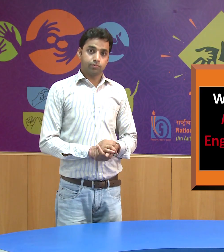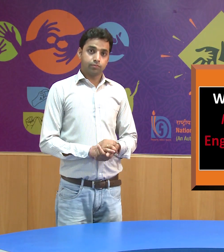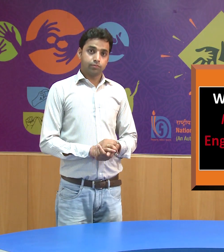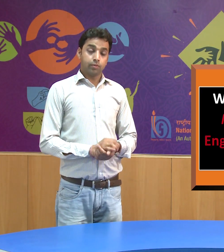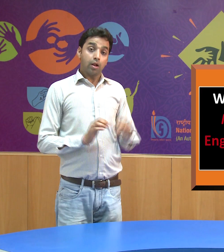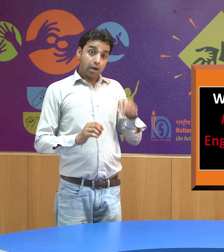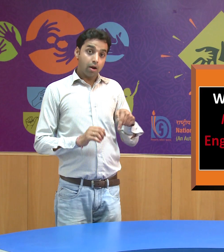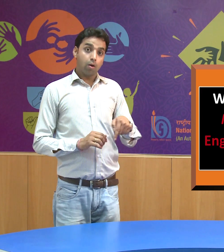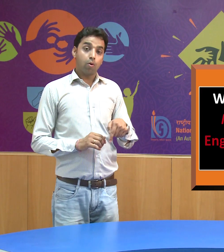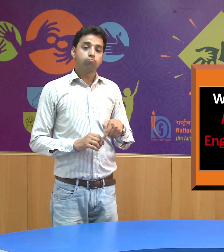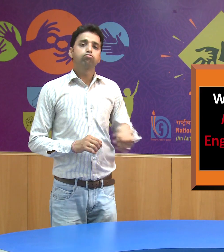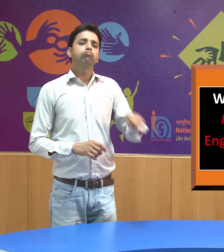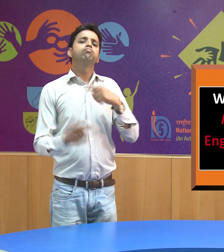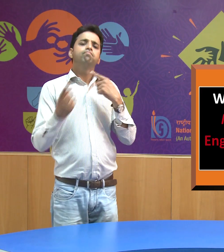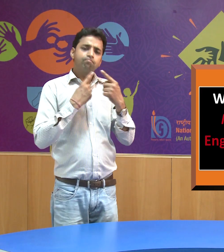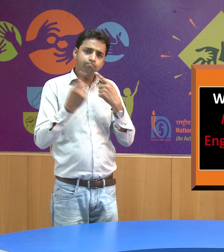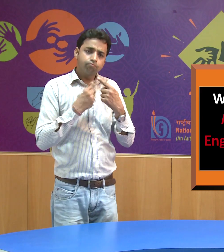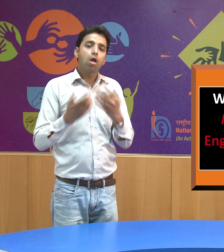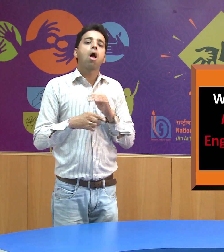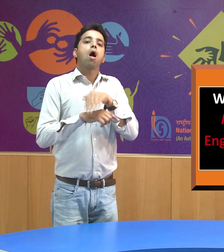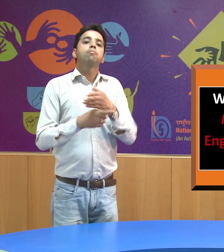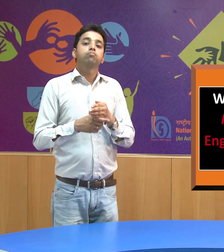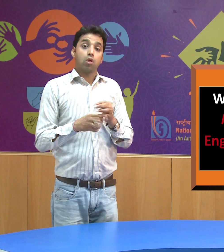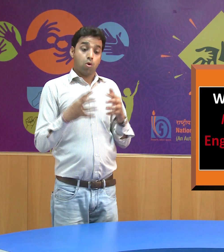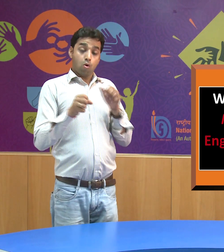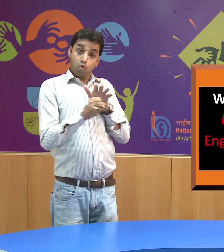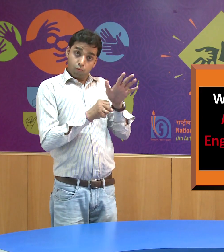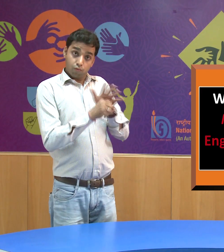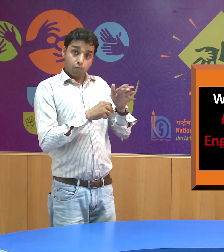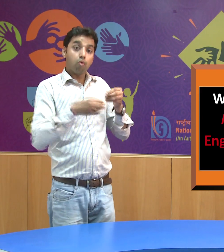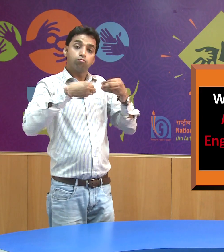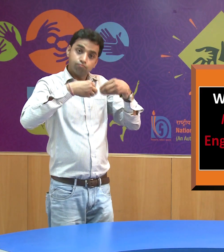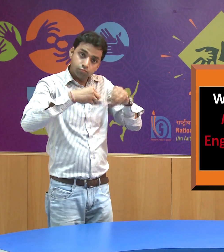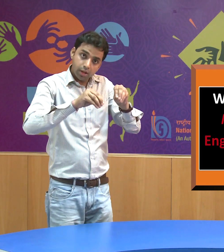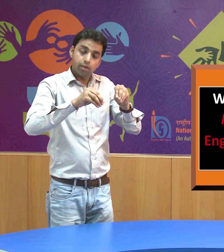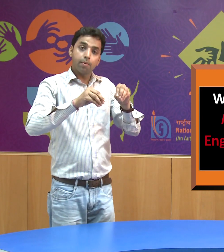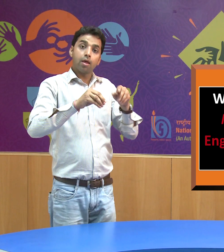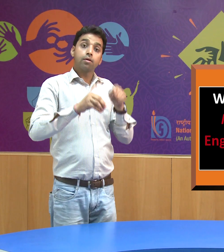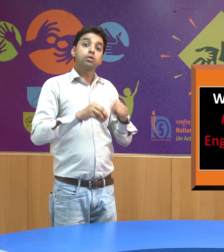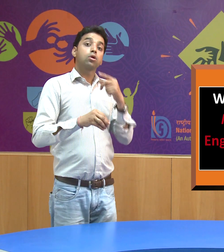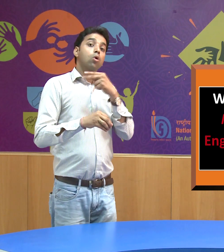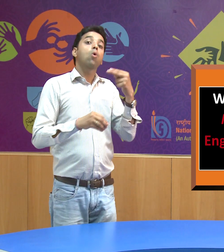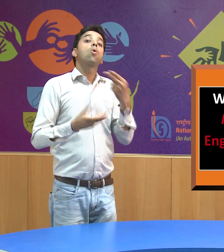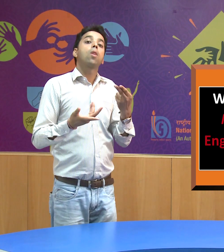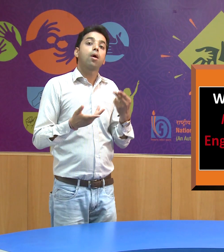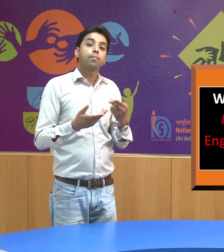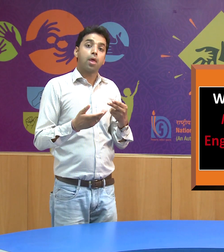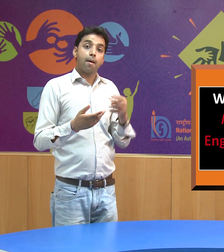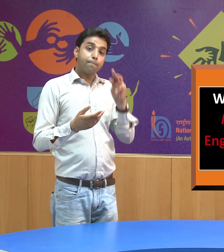Now we will discuss about the Wood's Dispatch, which is called as the Magna Carta